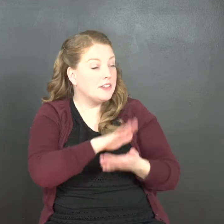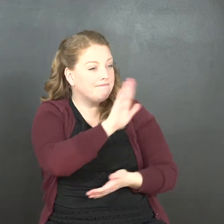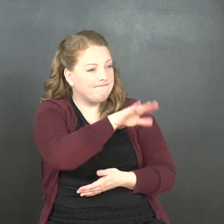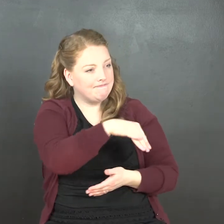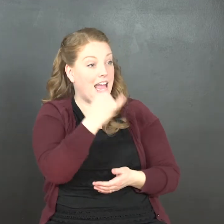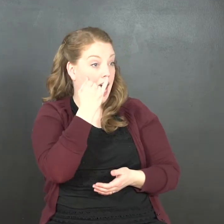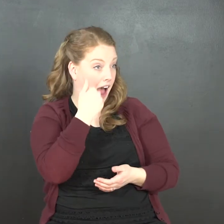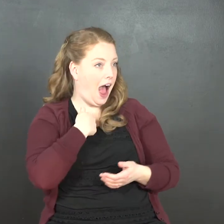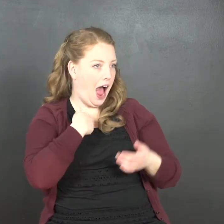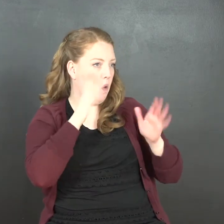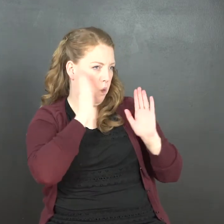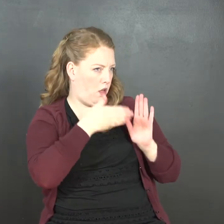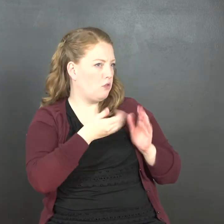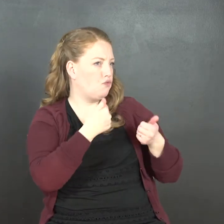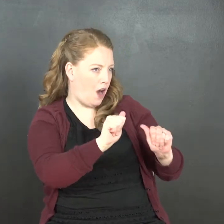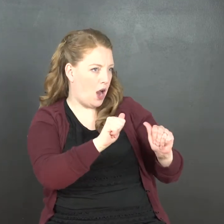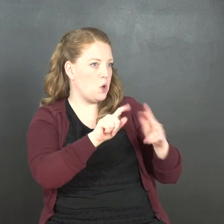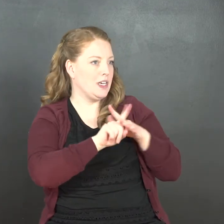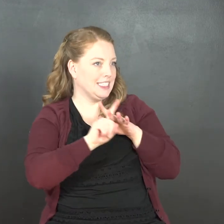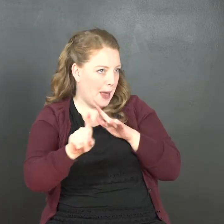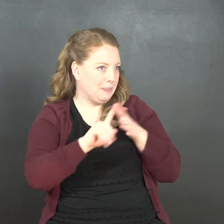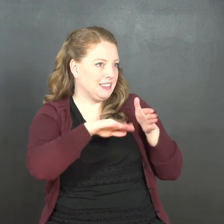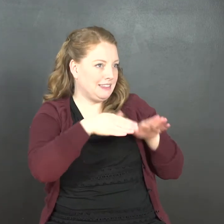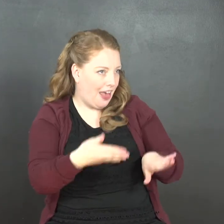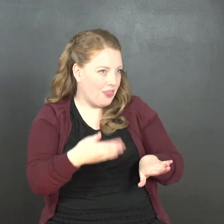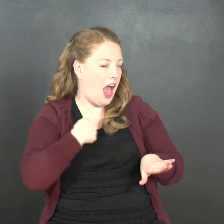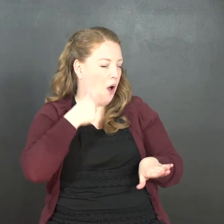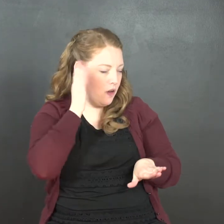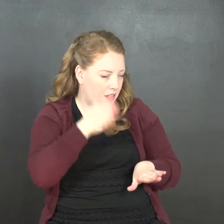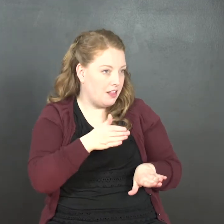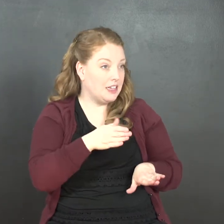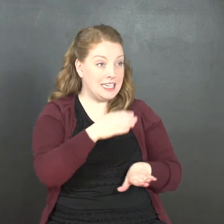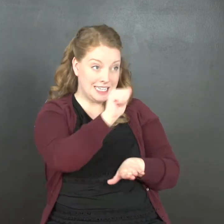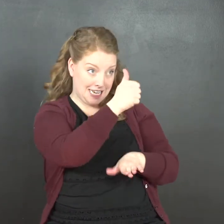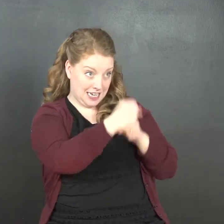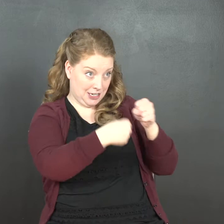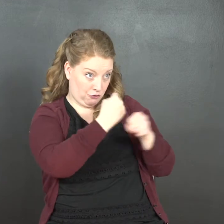make contact with you on our 10th anniversary and we'll celebrate my